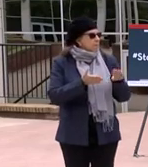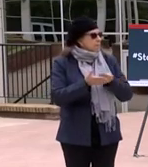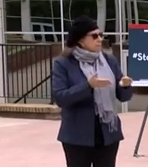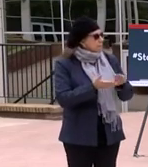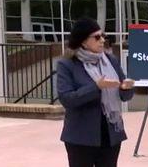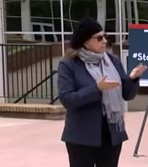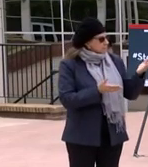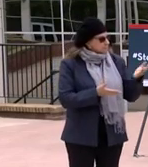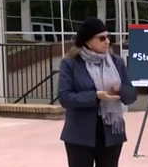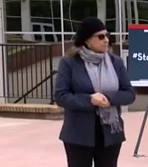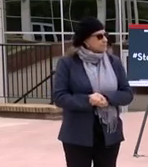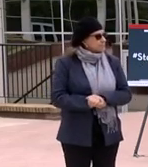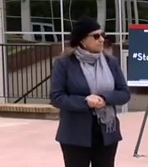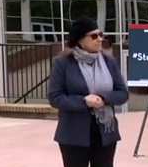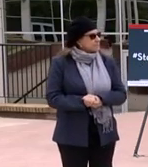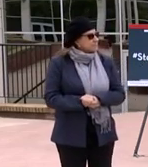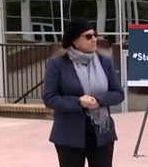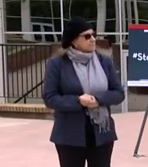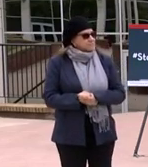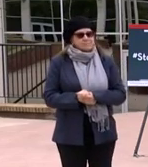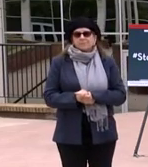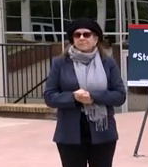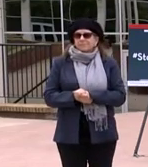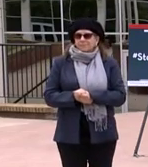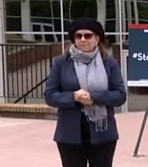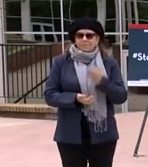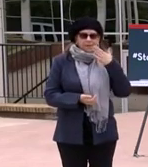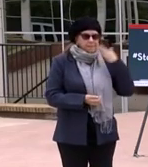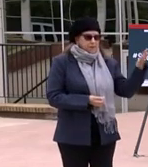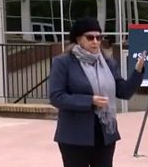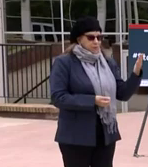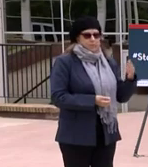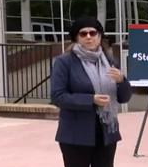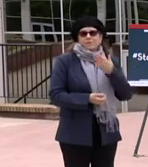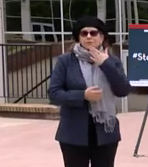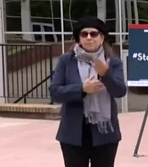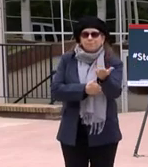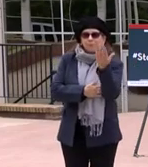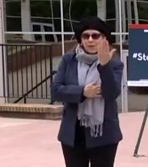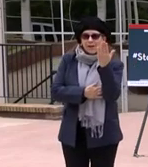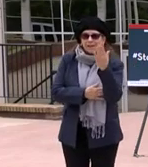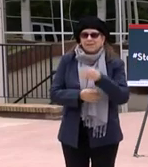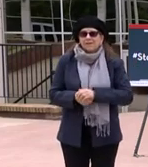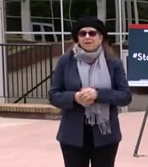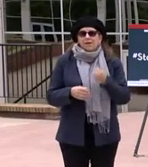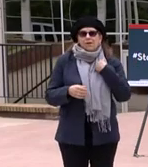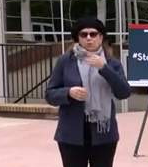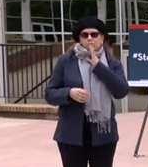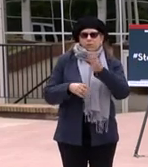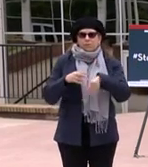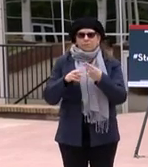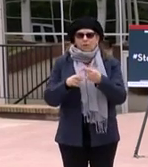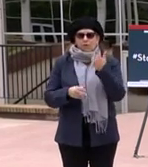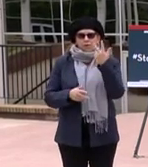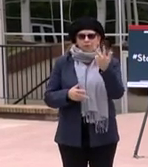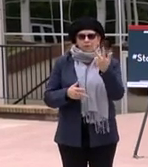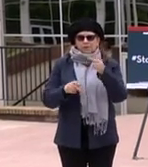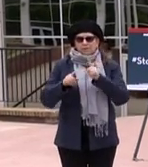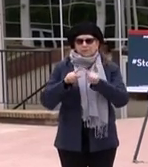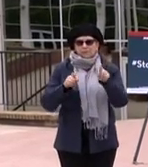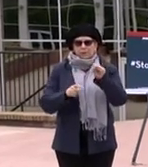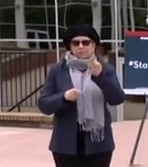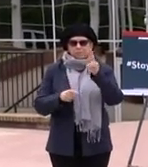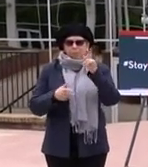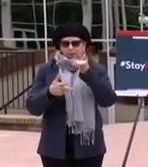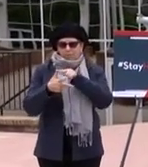Thank you, Mayor. Good morning. Wanted to talk to you today about the 3 supplies we're building in the District of Columbia